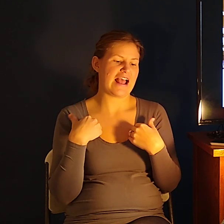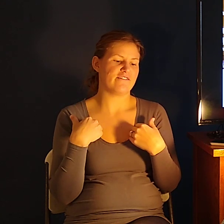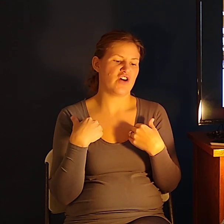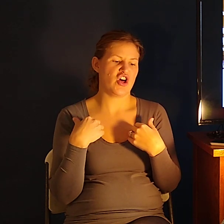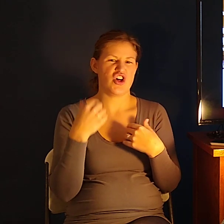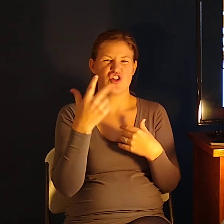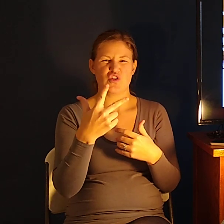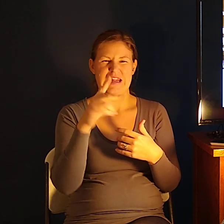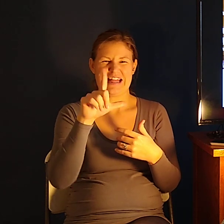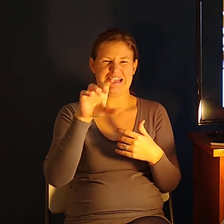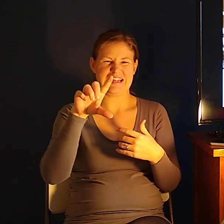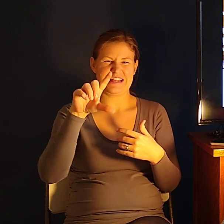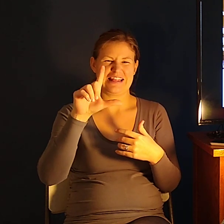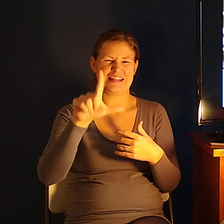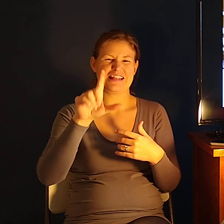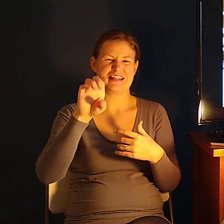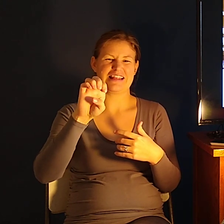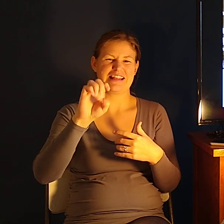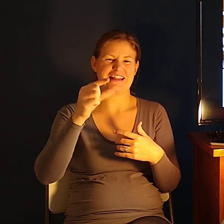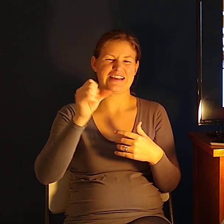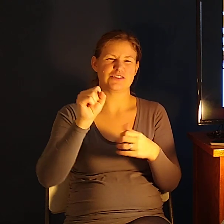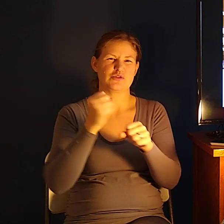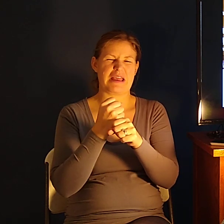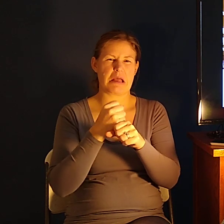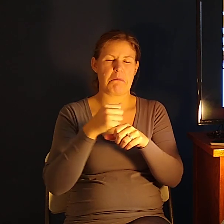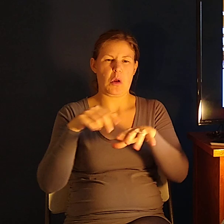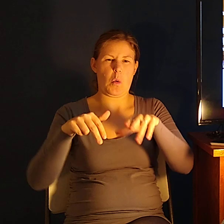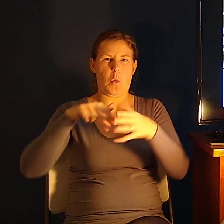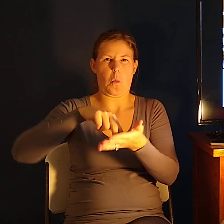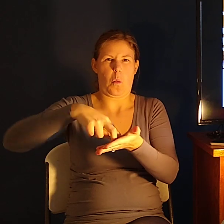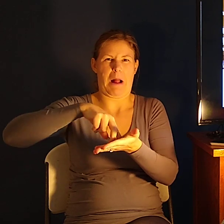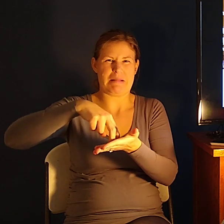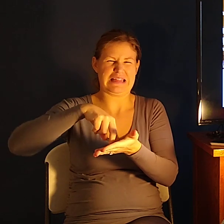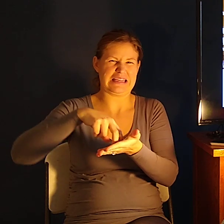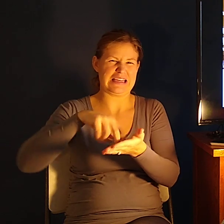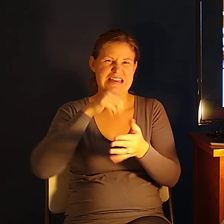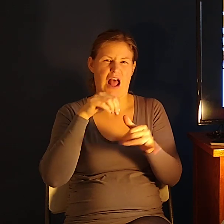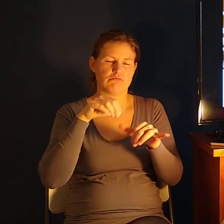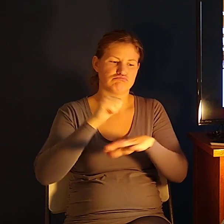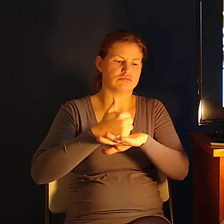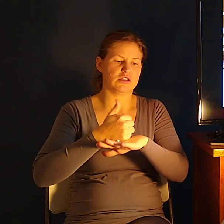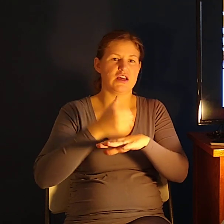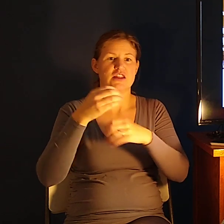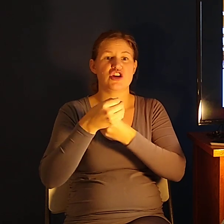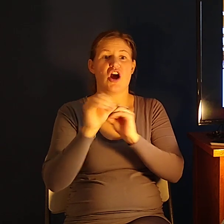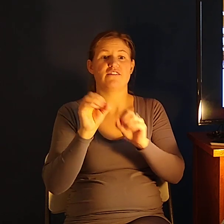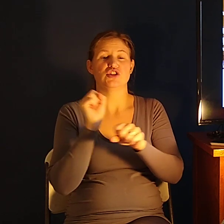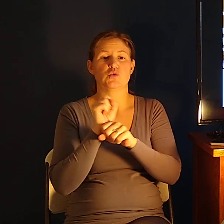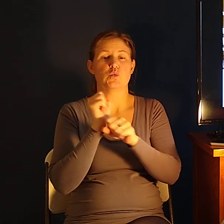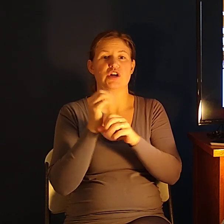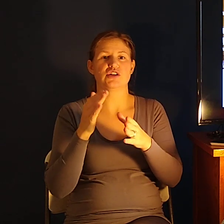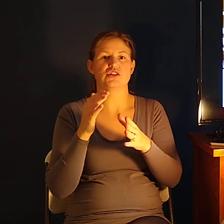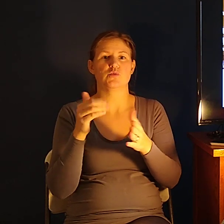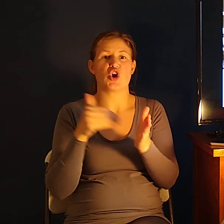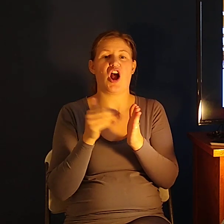which make them very wobbly. It was reported that the office workers were constantly tipping over and falling on the